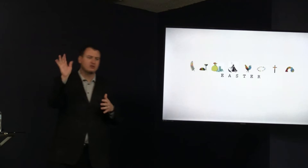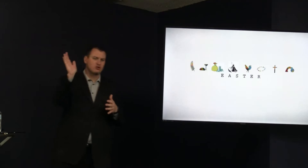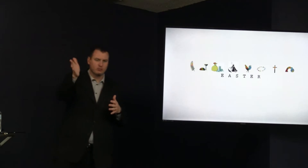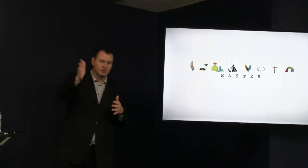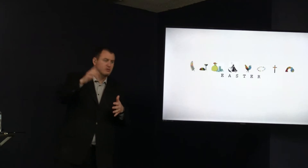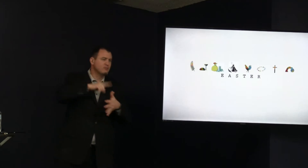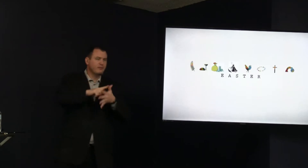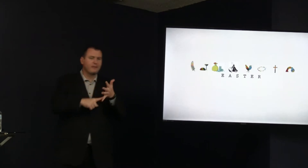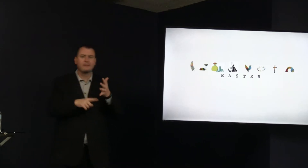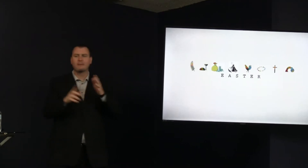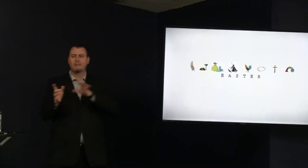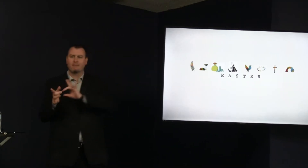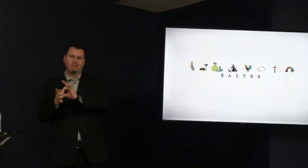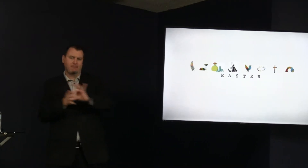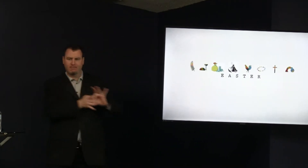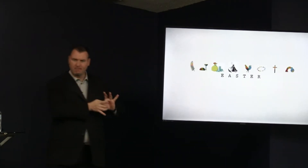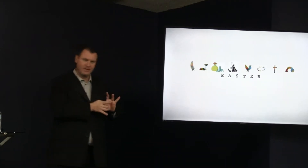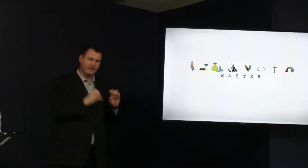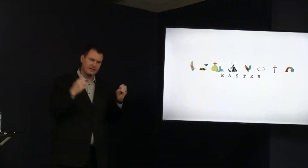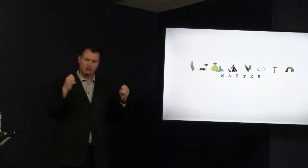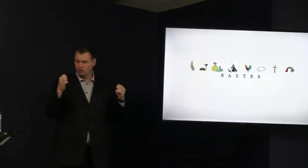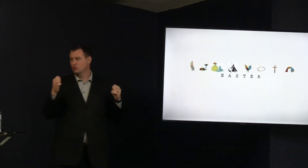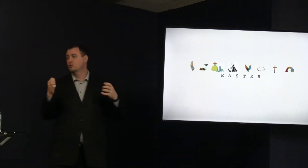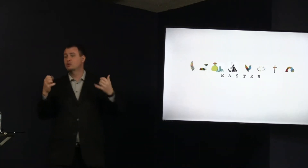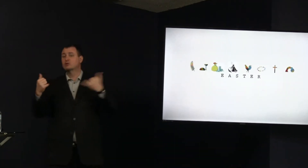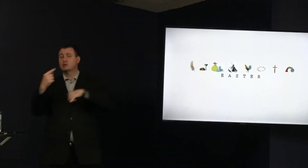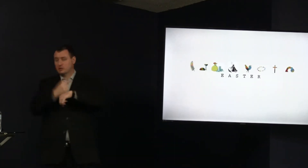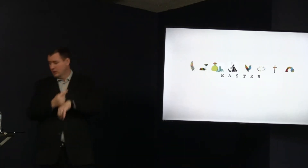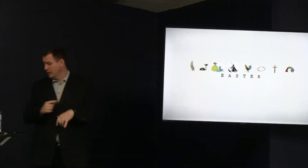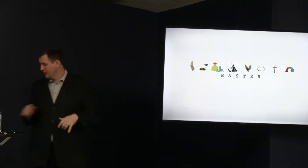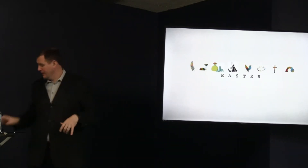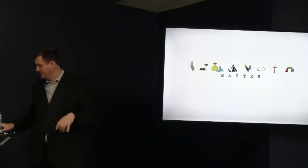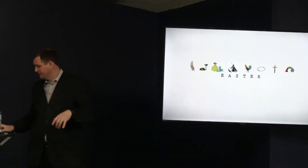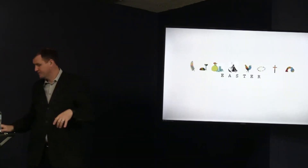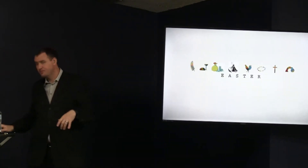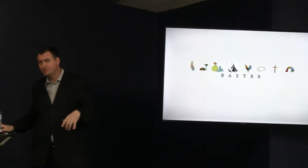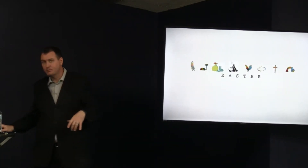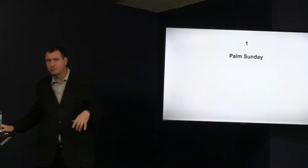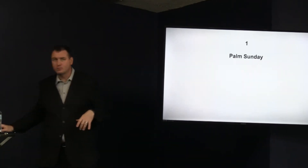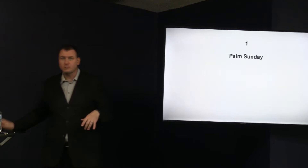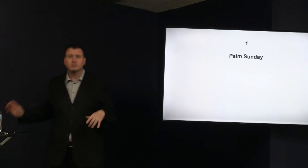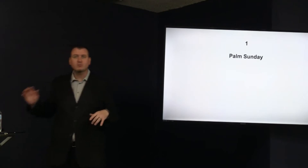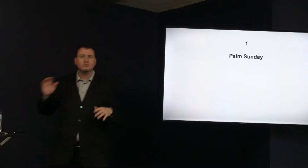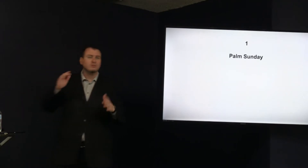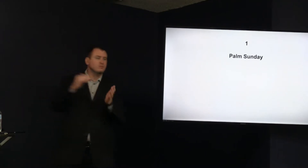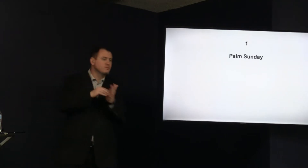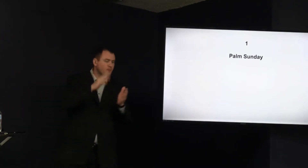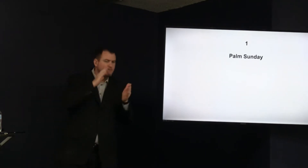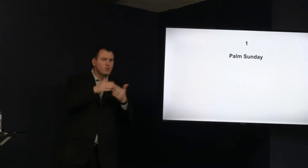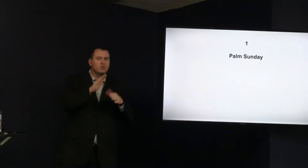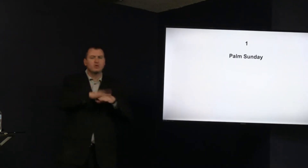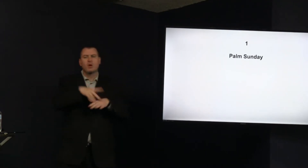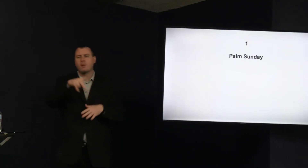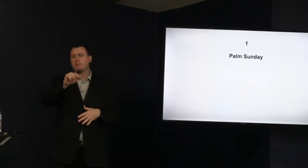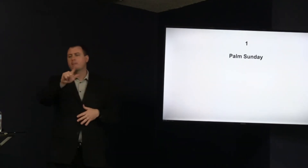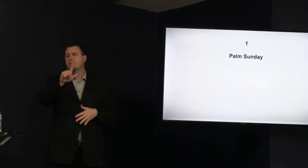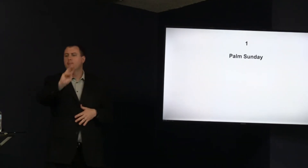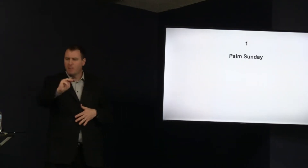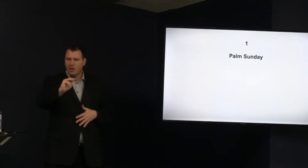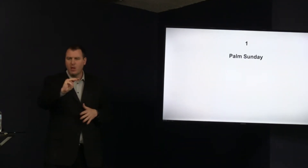But we're going to have 8 series that will all come together with the Easter story.